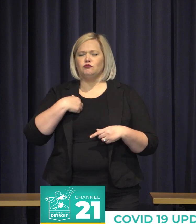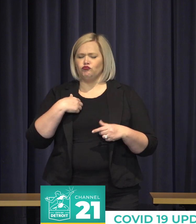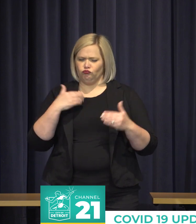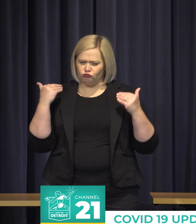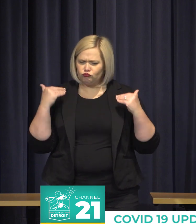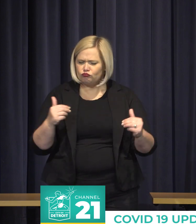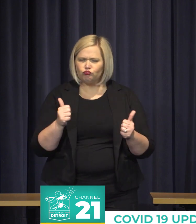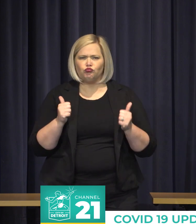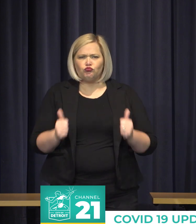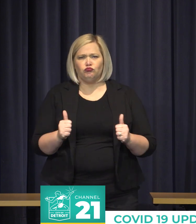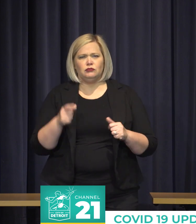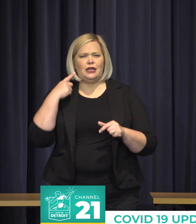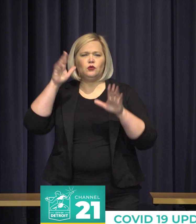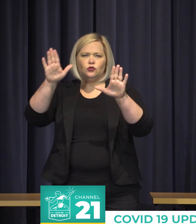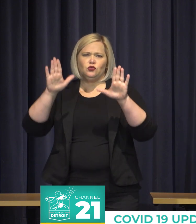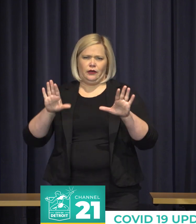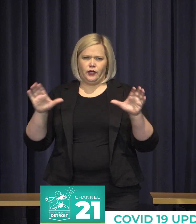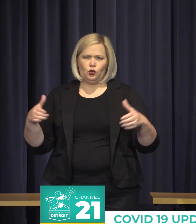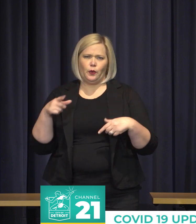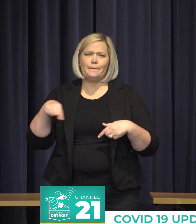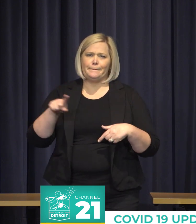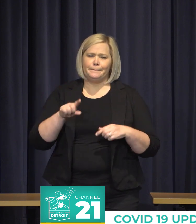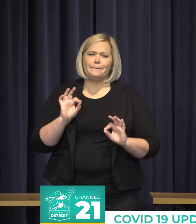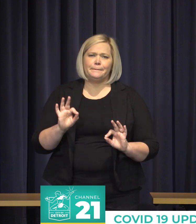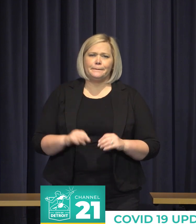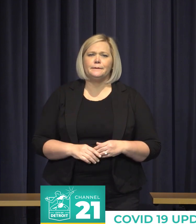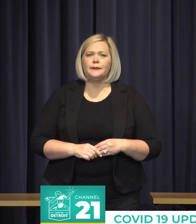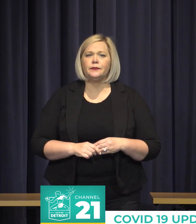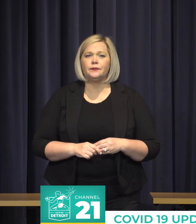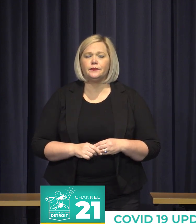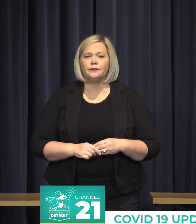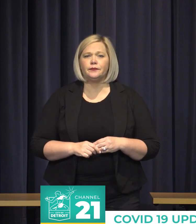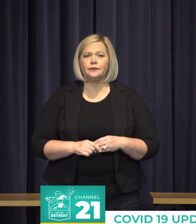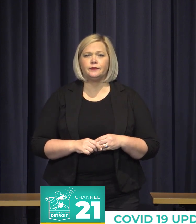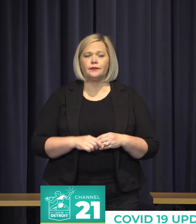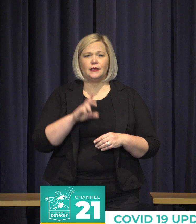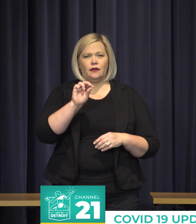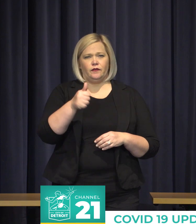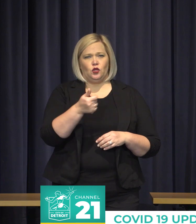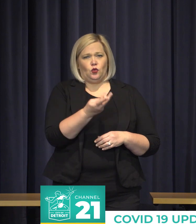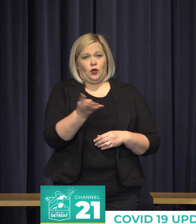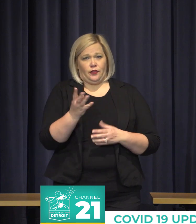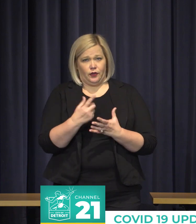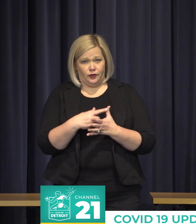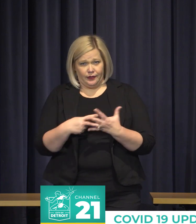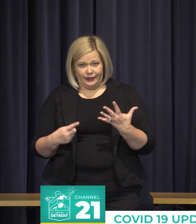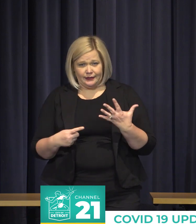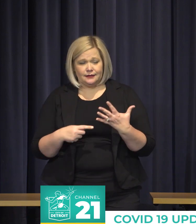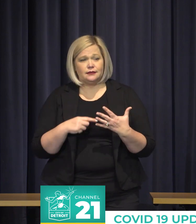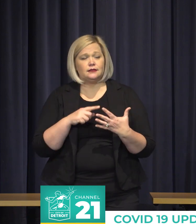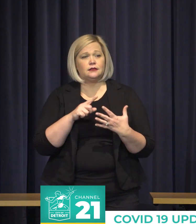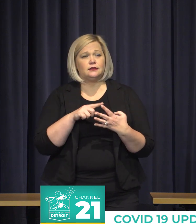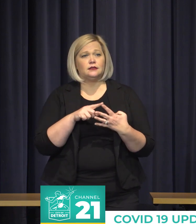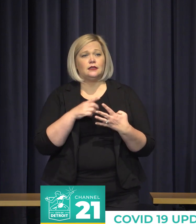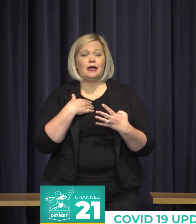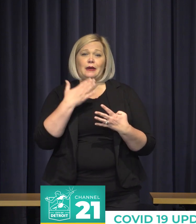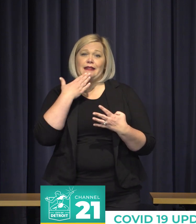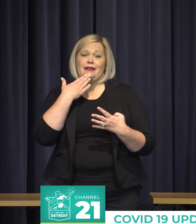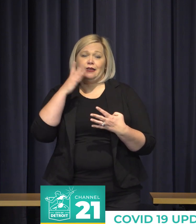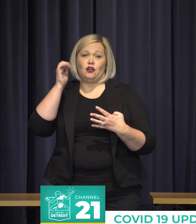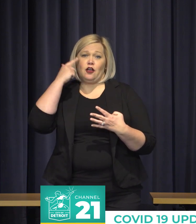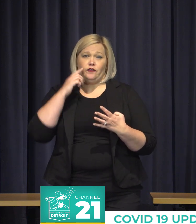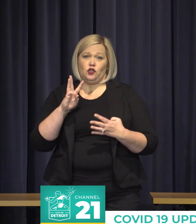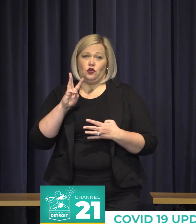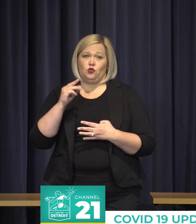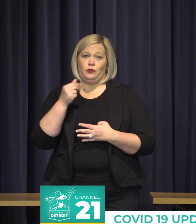done. And they were just terrific. A couple other items. One is, I want to thank Governor Whitmer